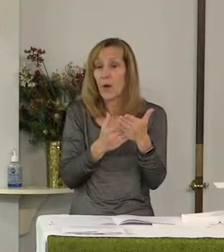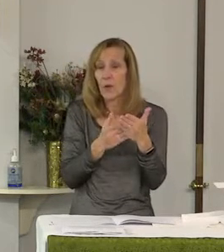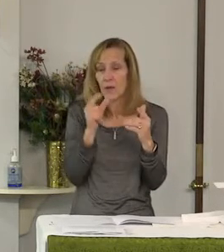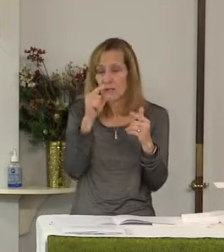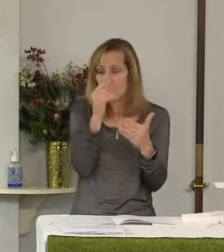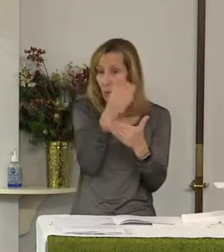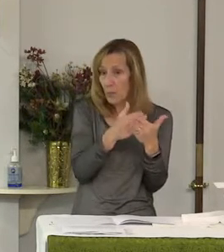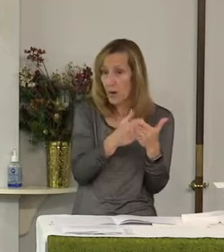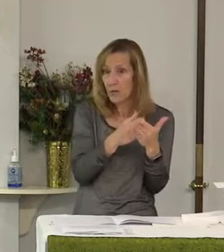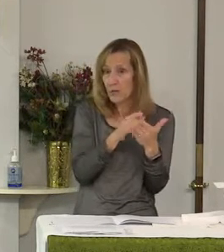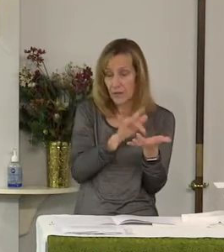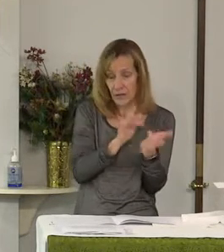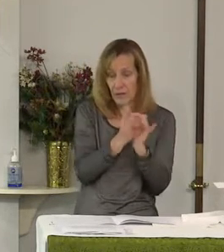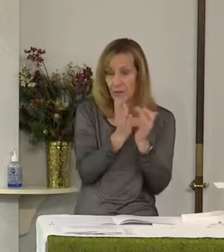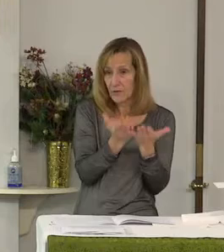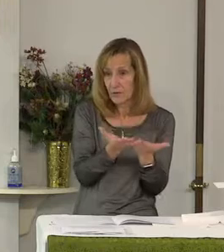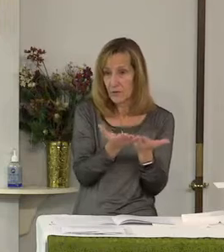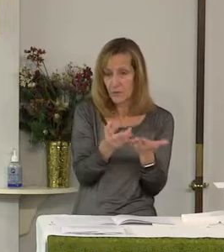scripture.